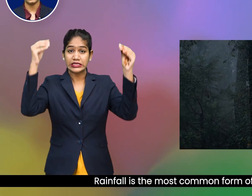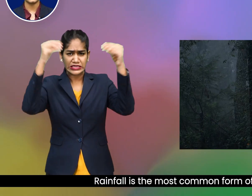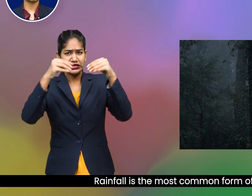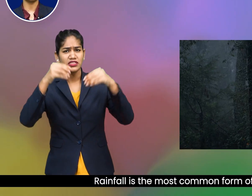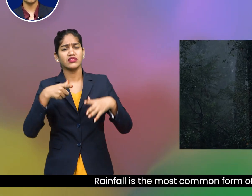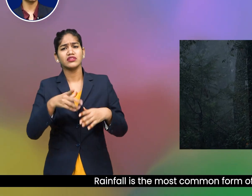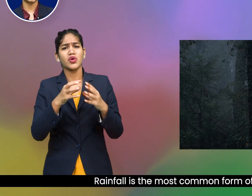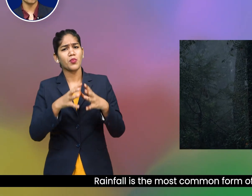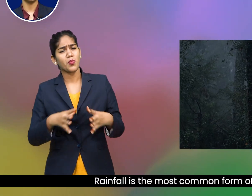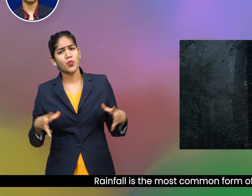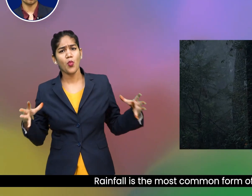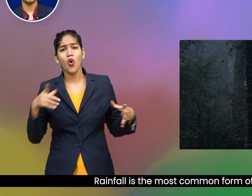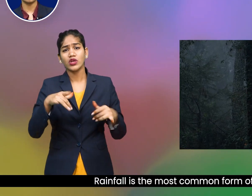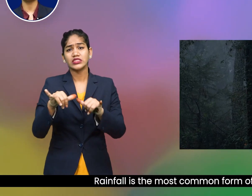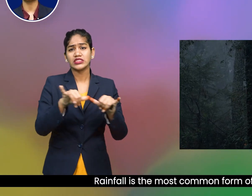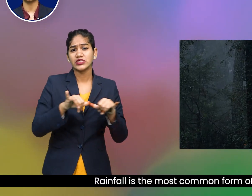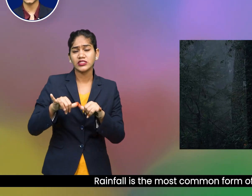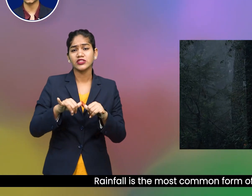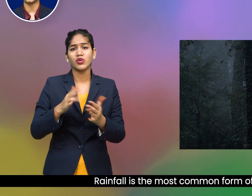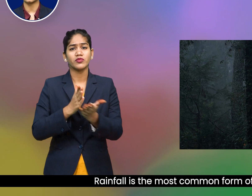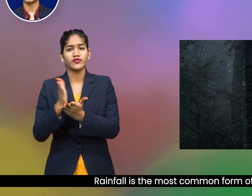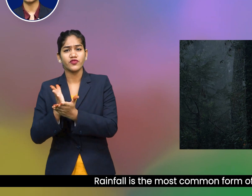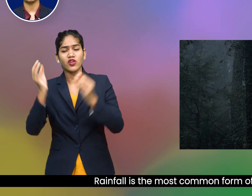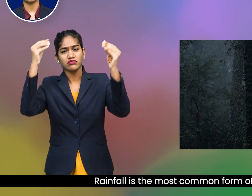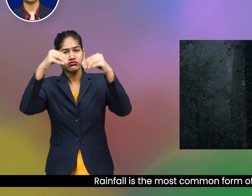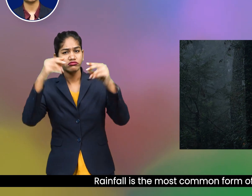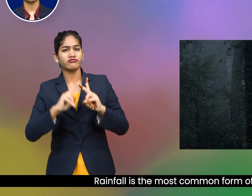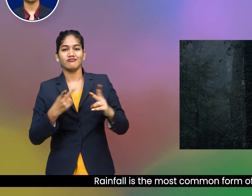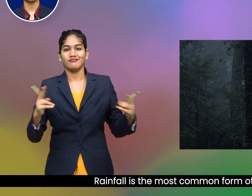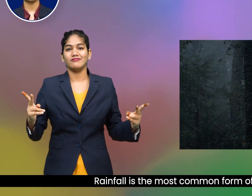Rainfall is the most common form of precipitation.